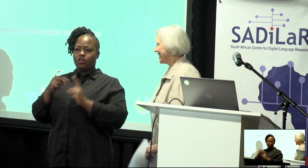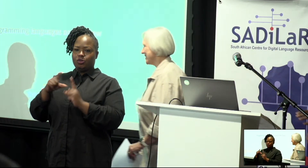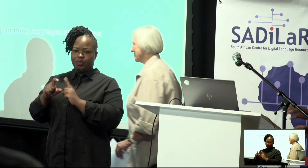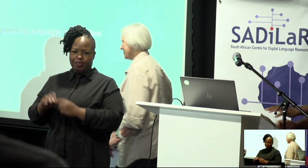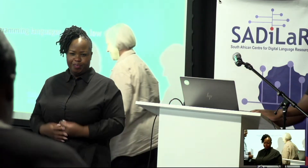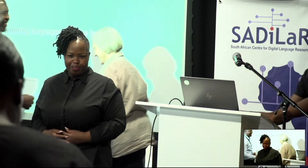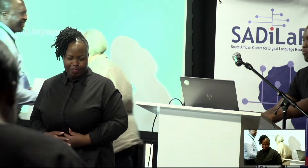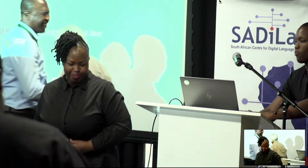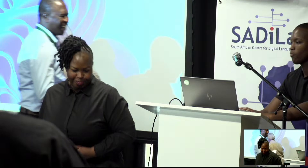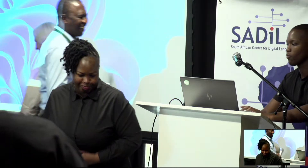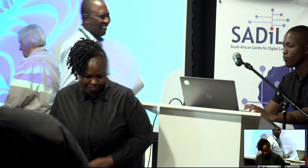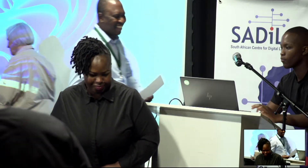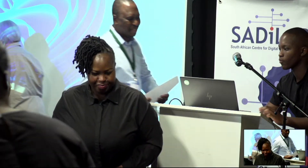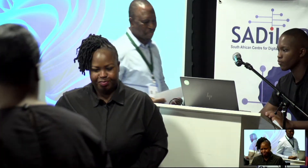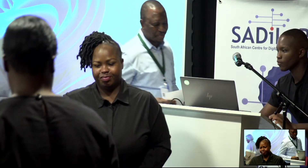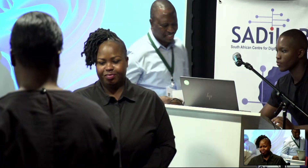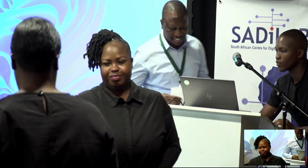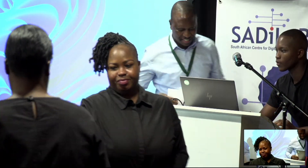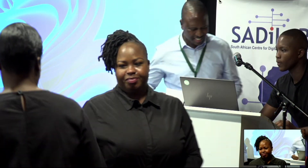Thank you, Prof.